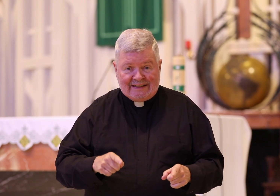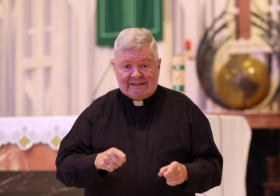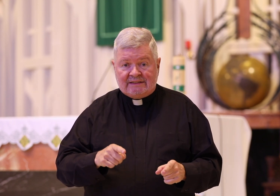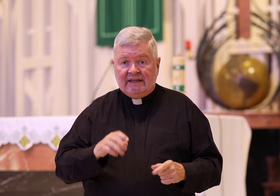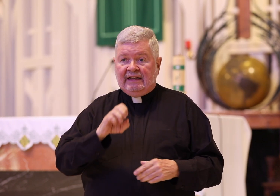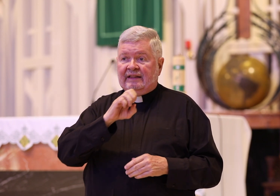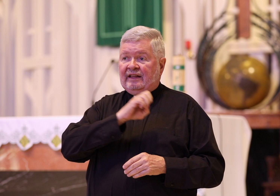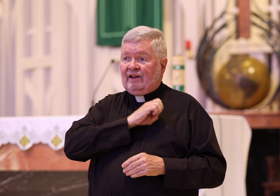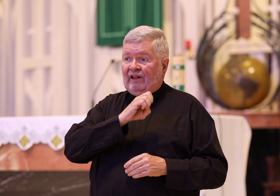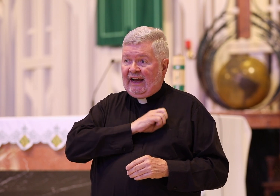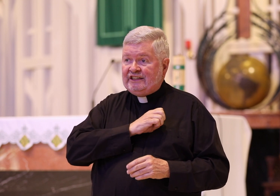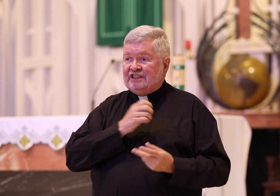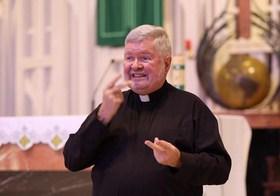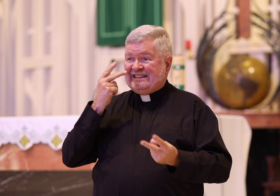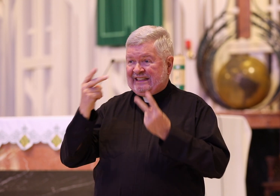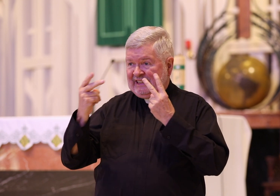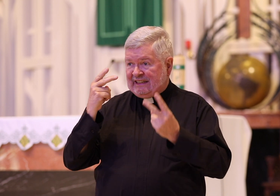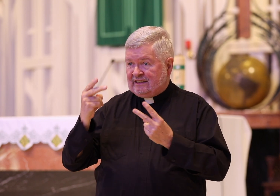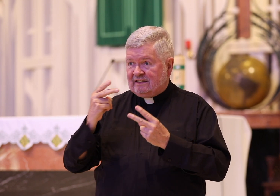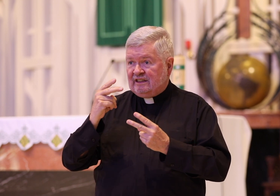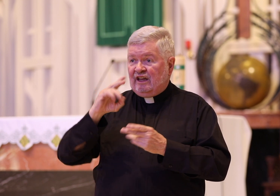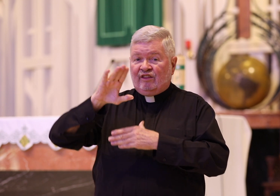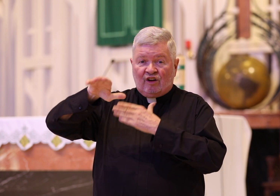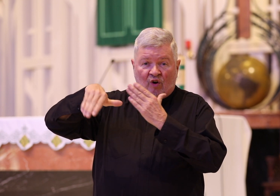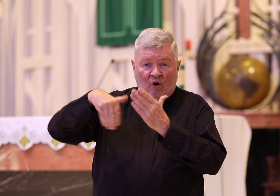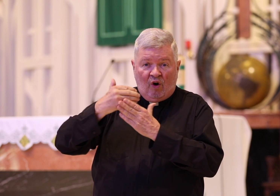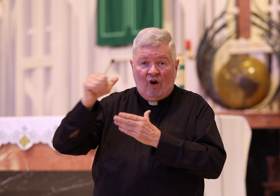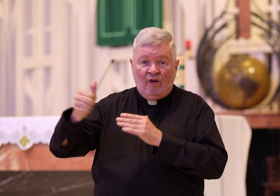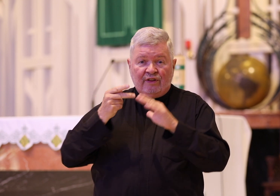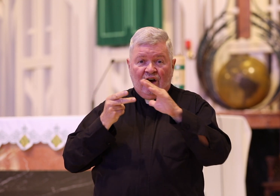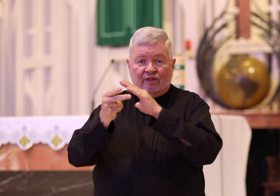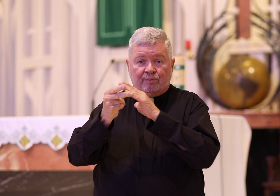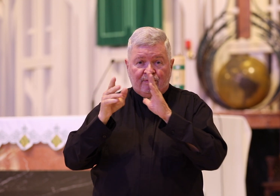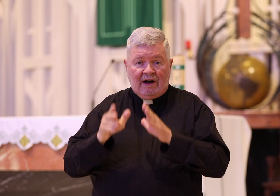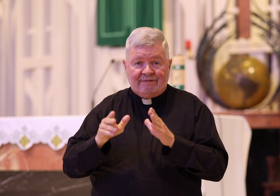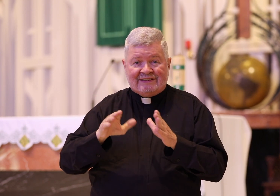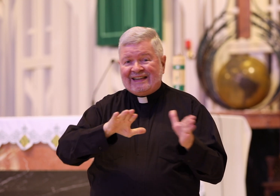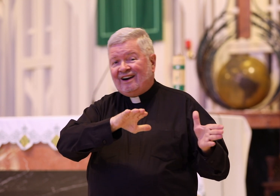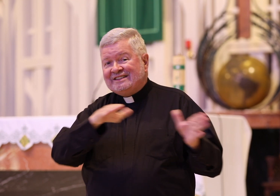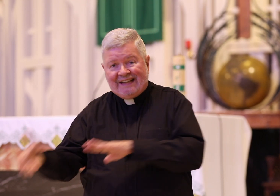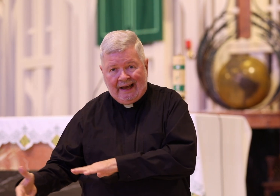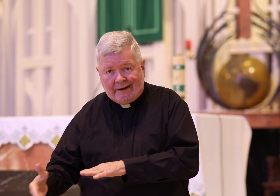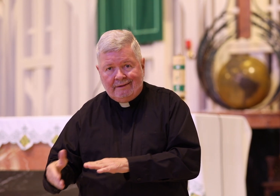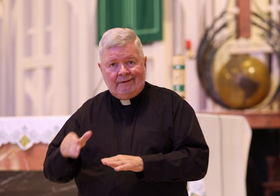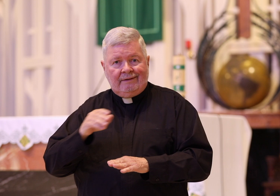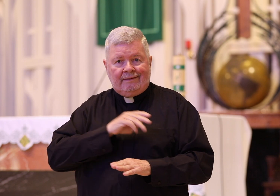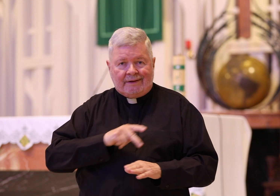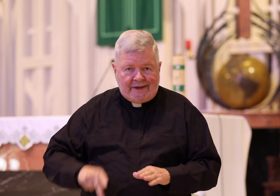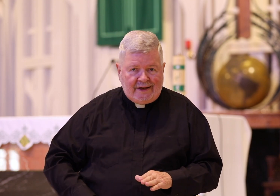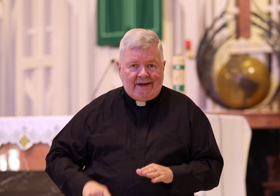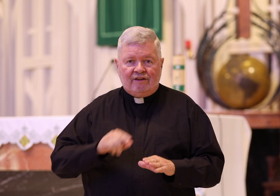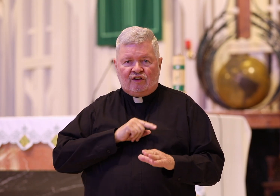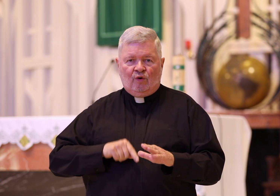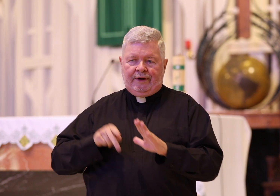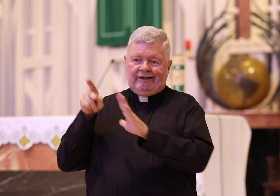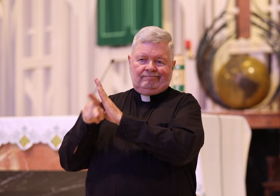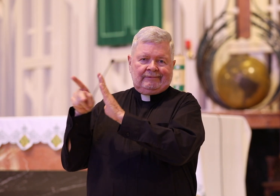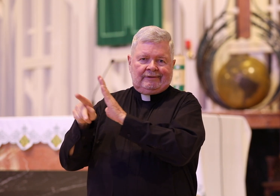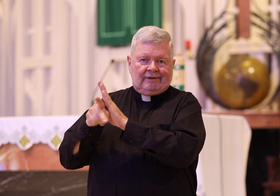is that Elijah sees that all the other prophets are dead. The king, the queen have